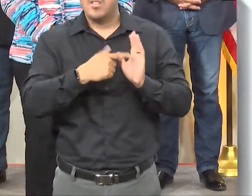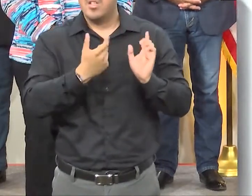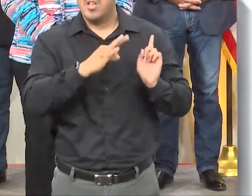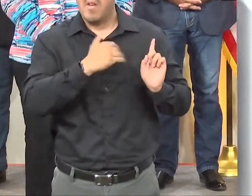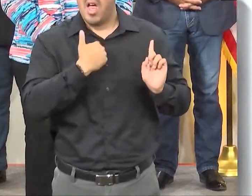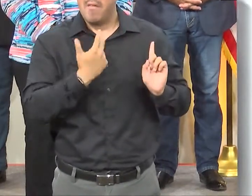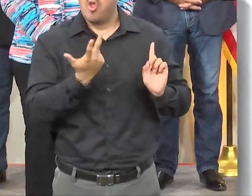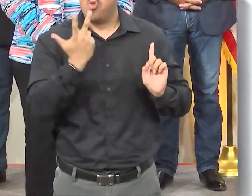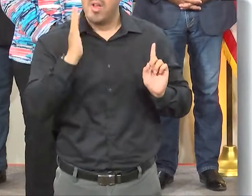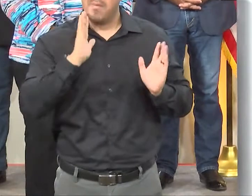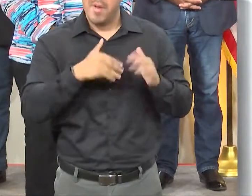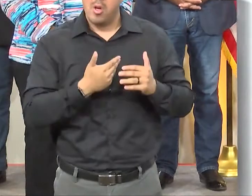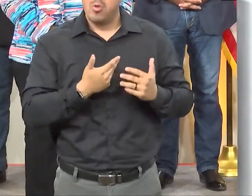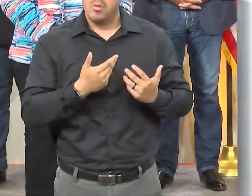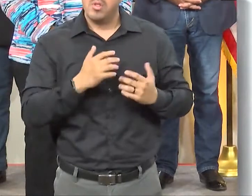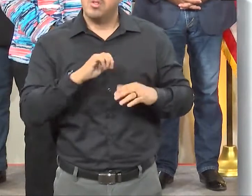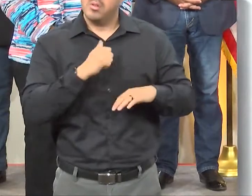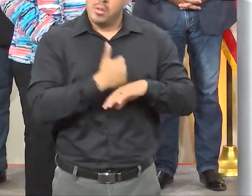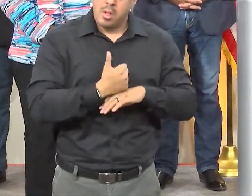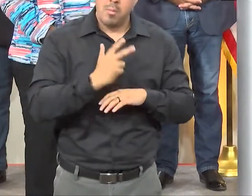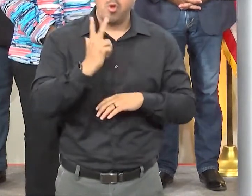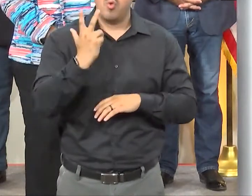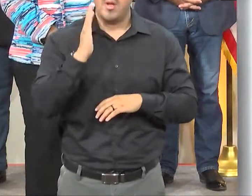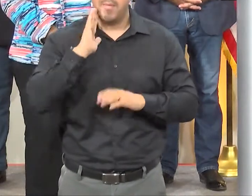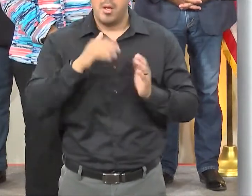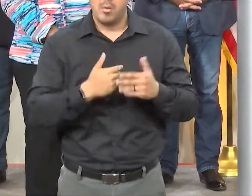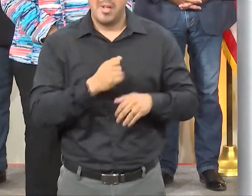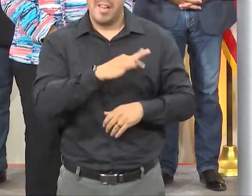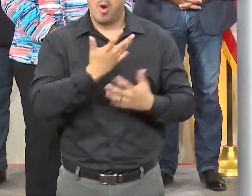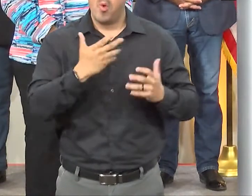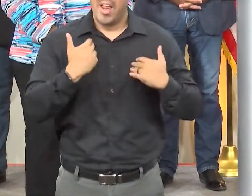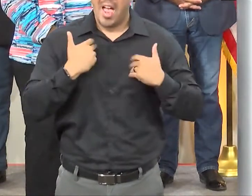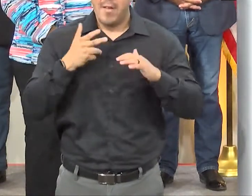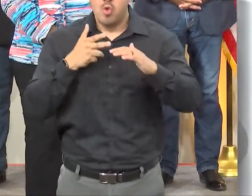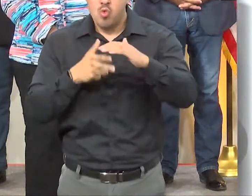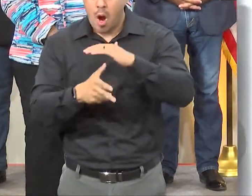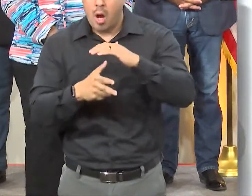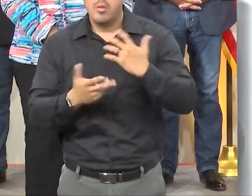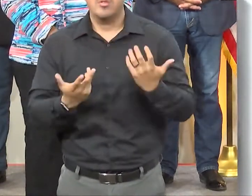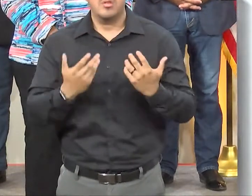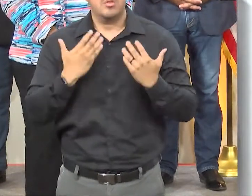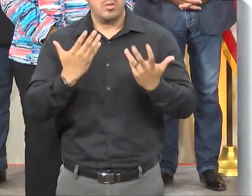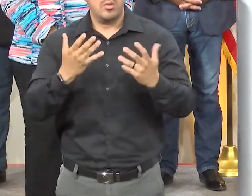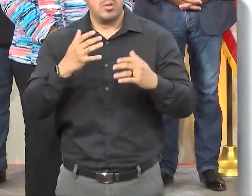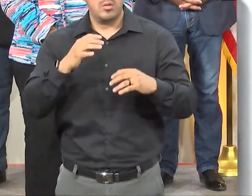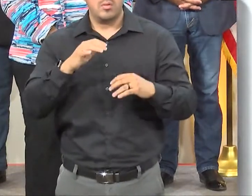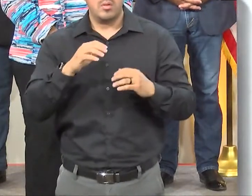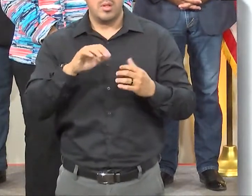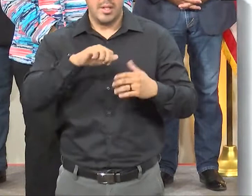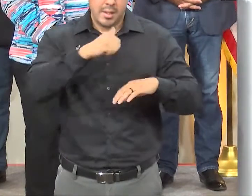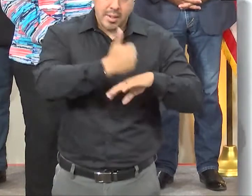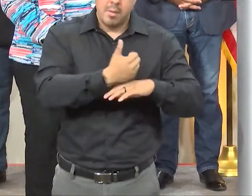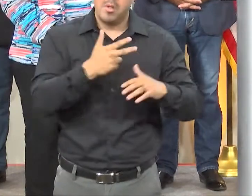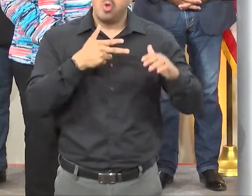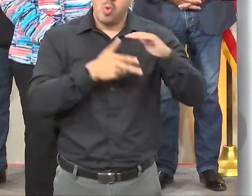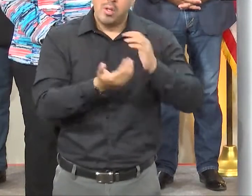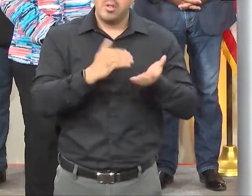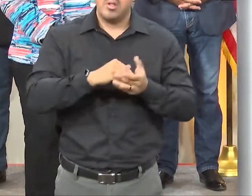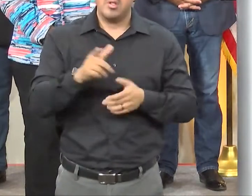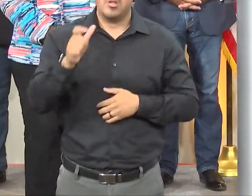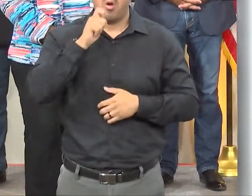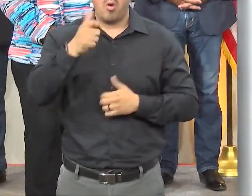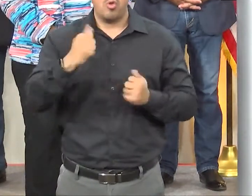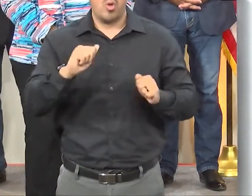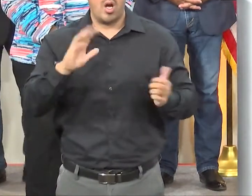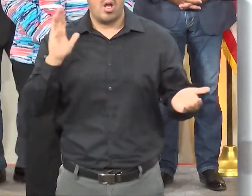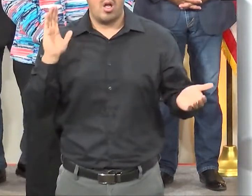their 3-bedroom home. If they had the garage, restore the garage to their home. Don't decrease